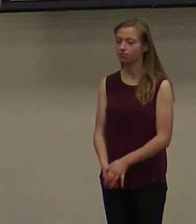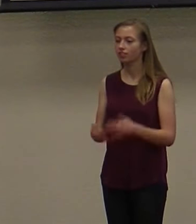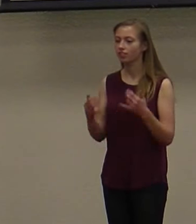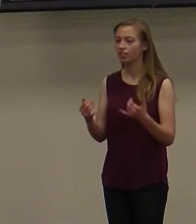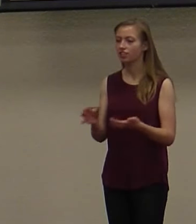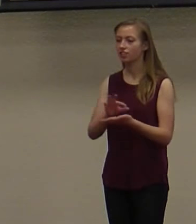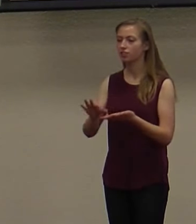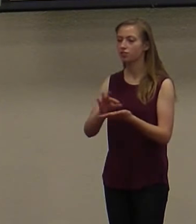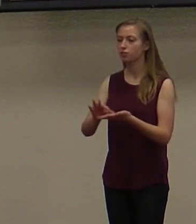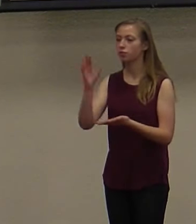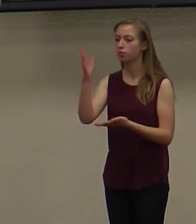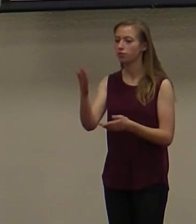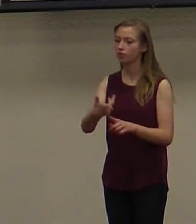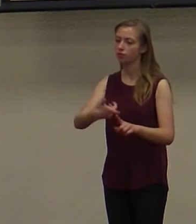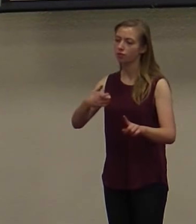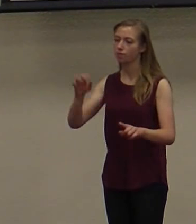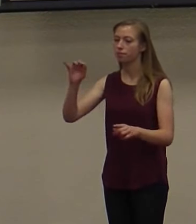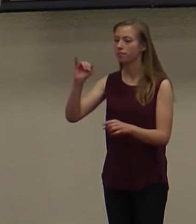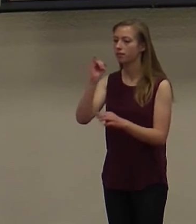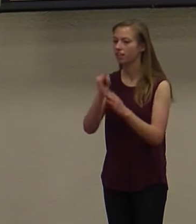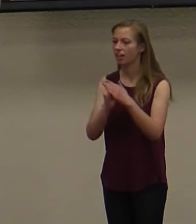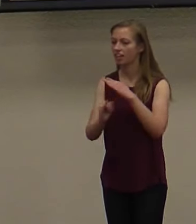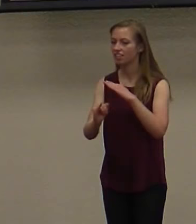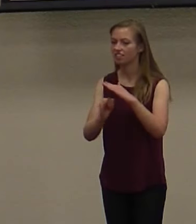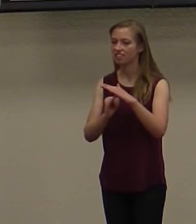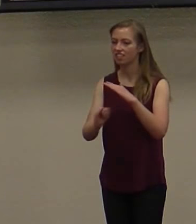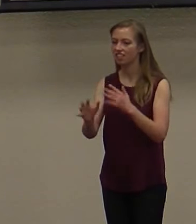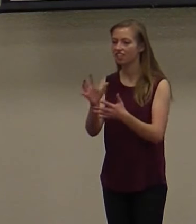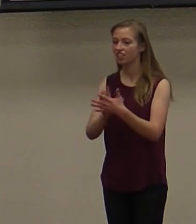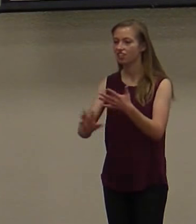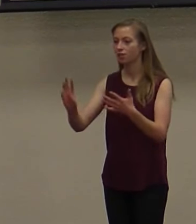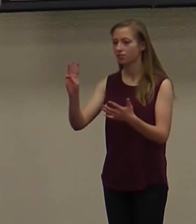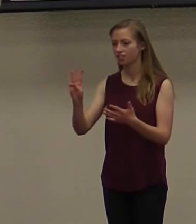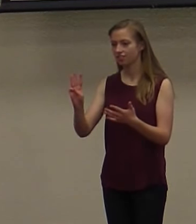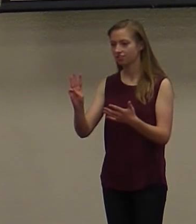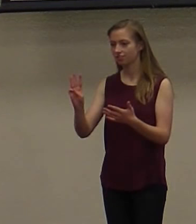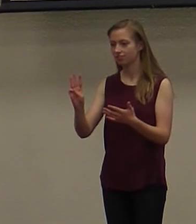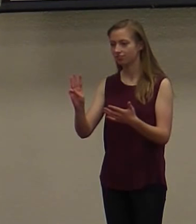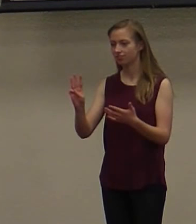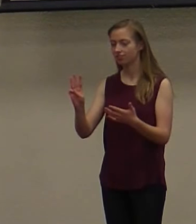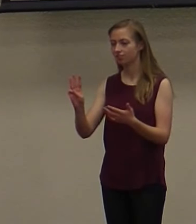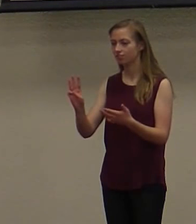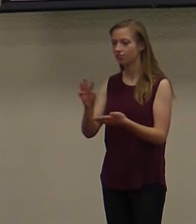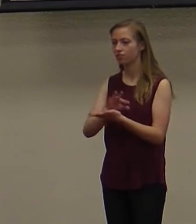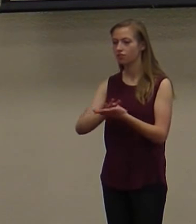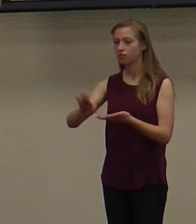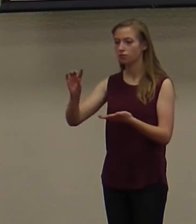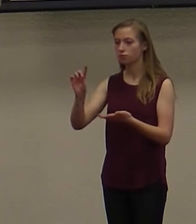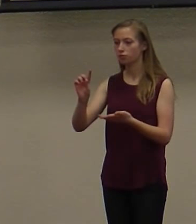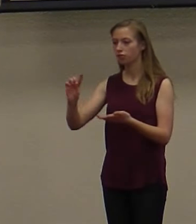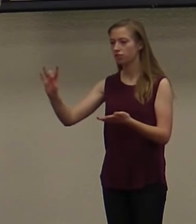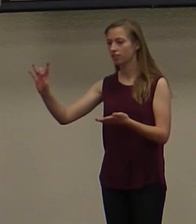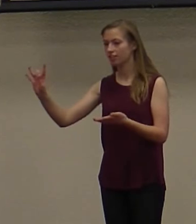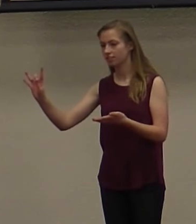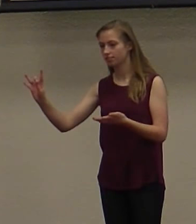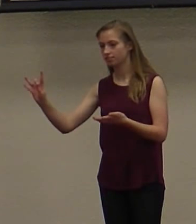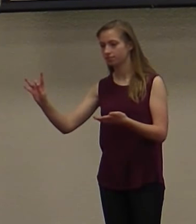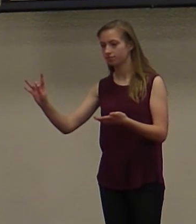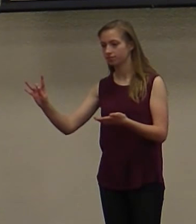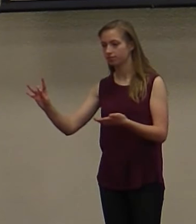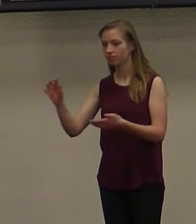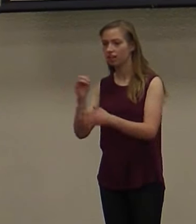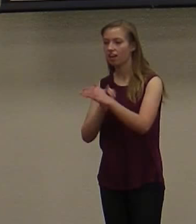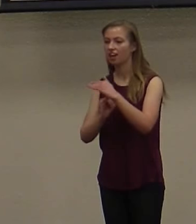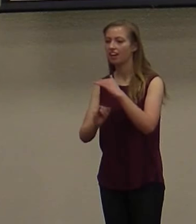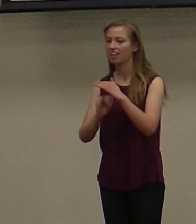This morning's scripture reading will be from the book of Isaiah, chapter 6, verses 1 through 8. Book of